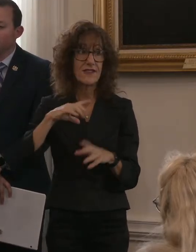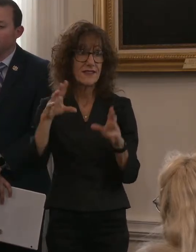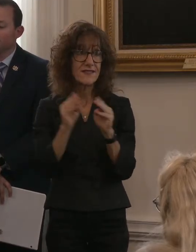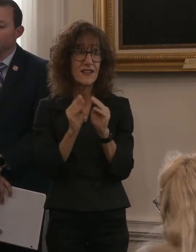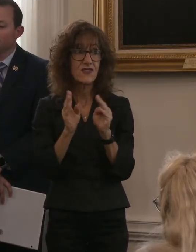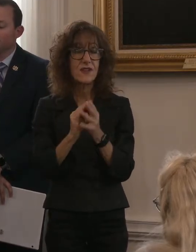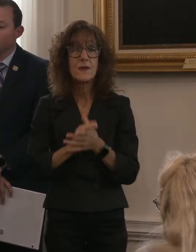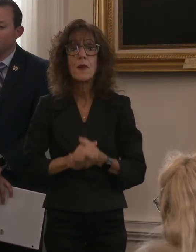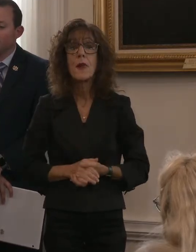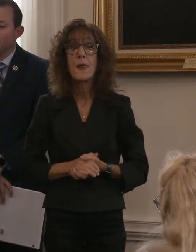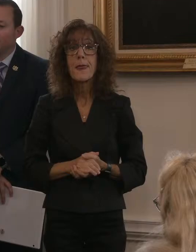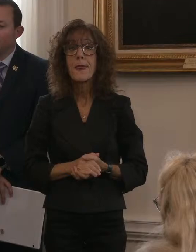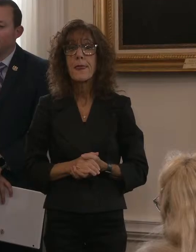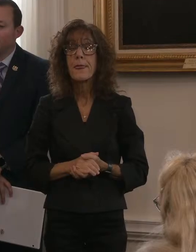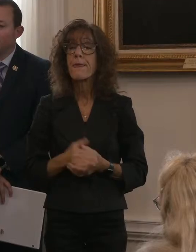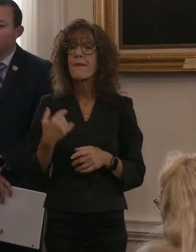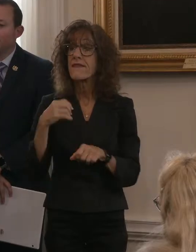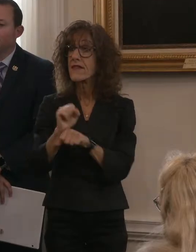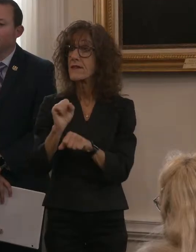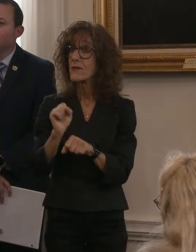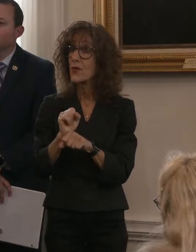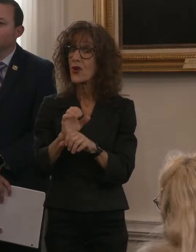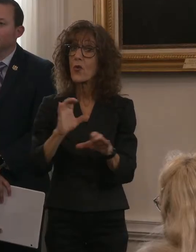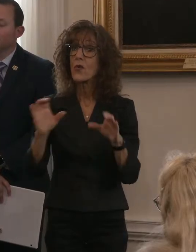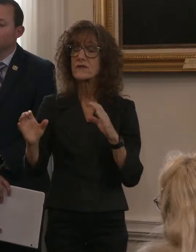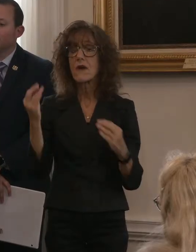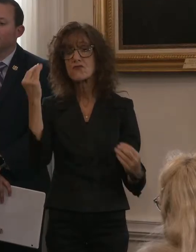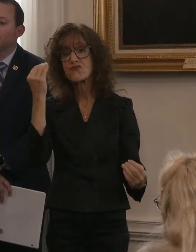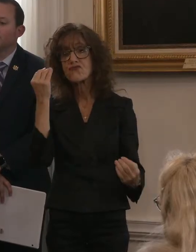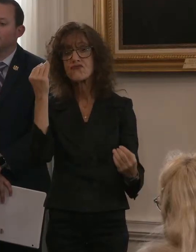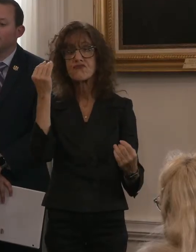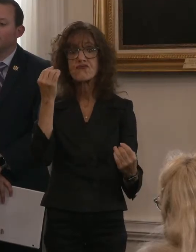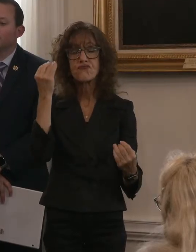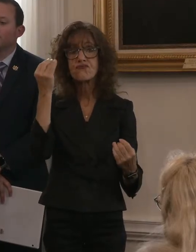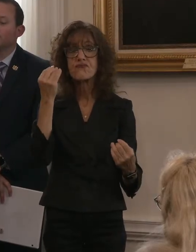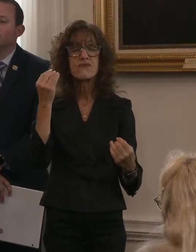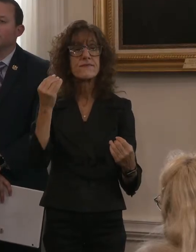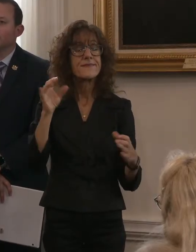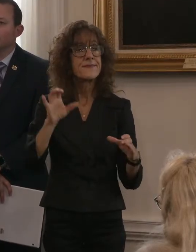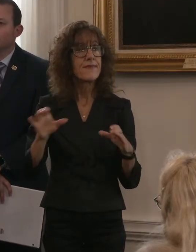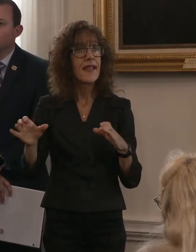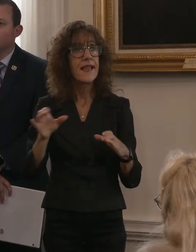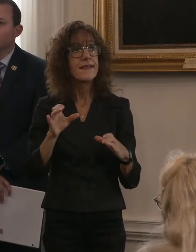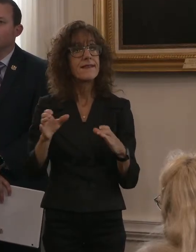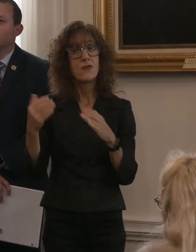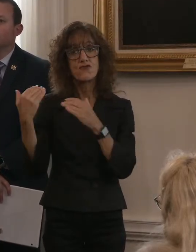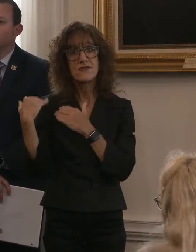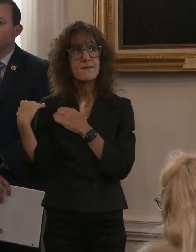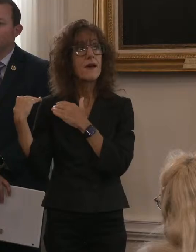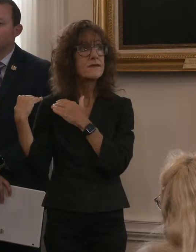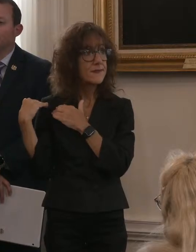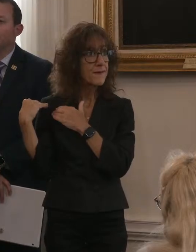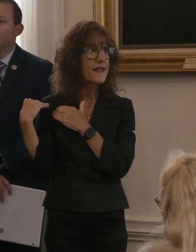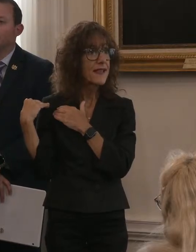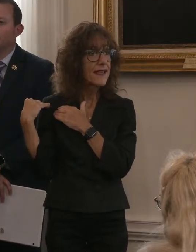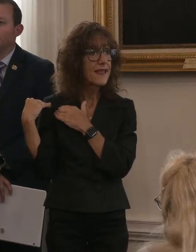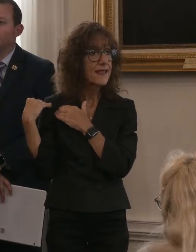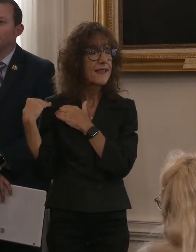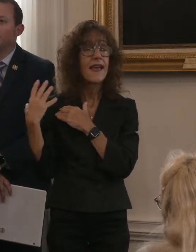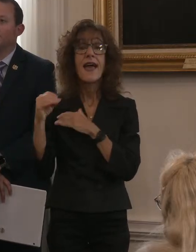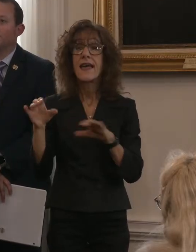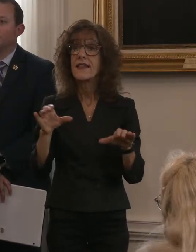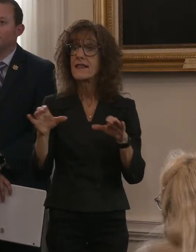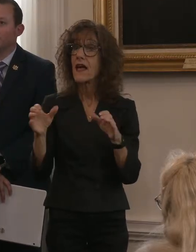session. This work was done thoughtfully. It was done responsibly, and it was